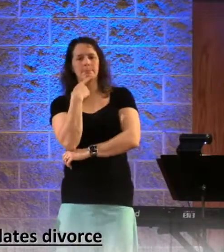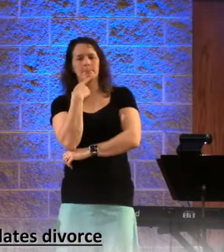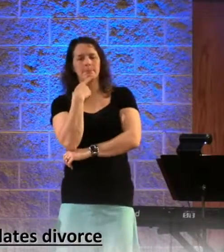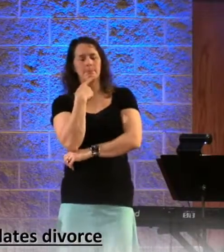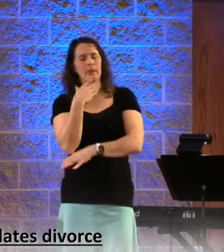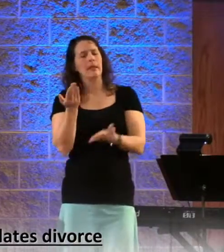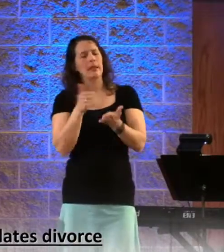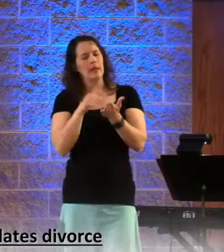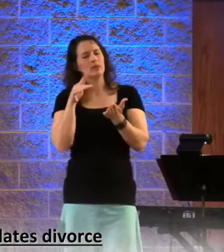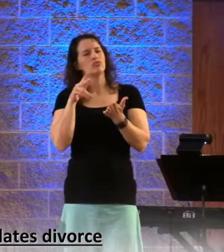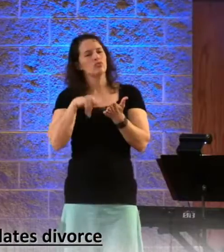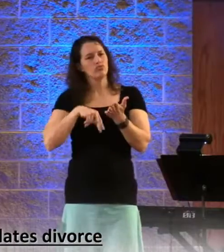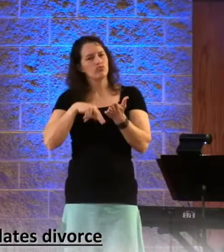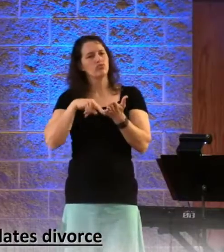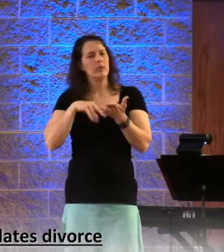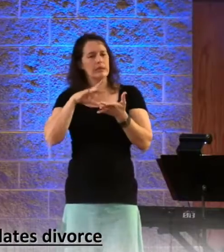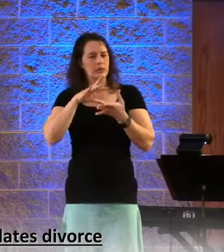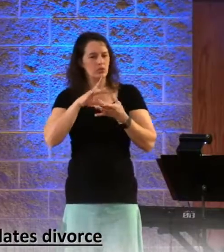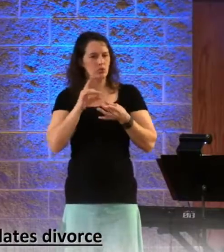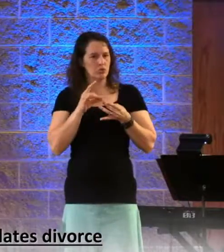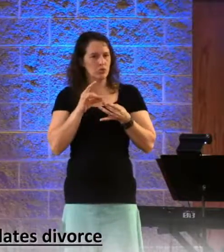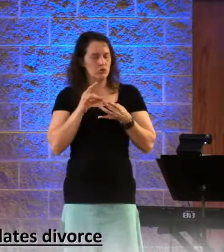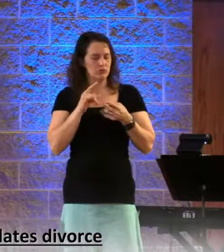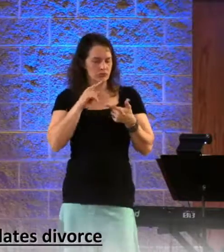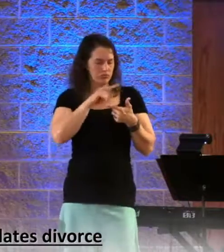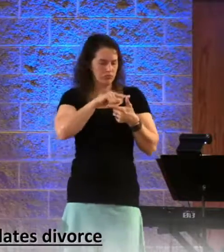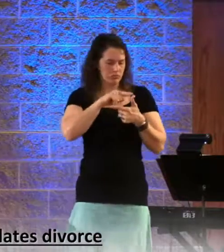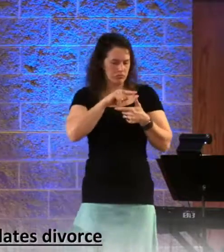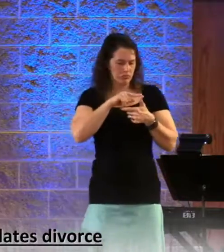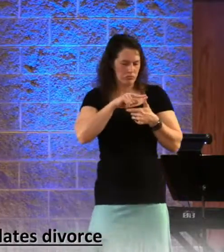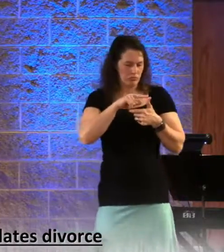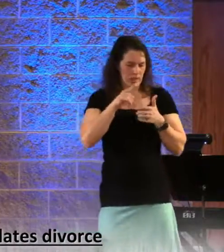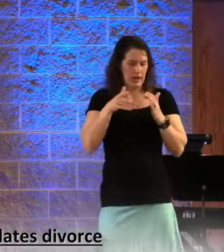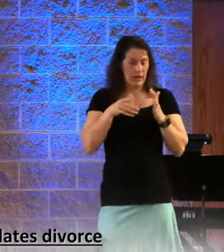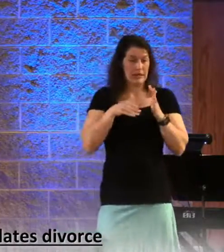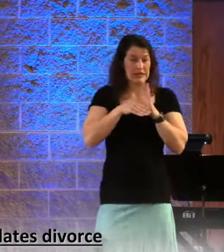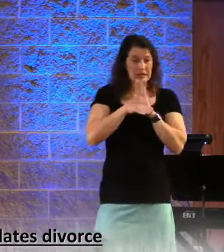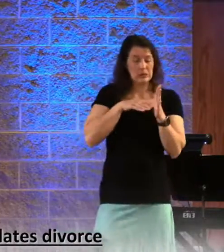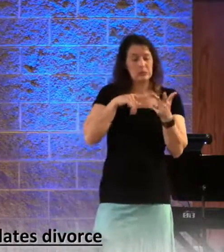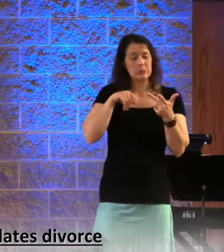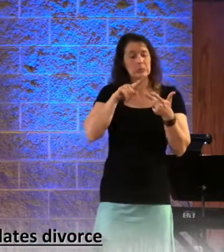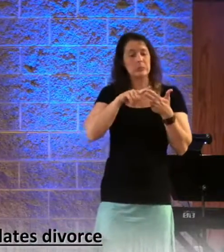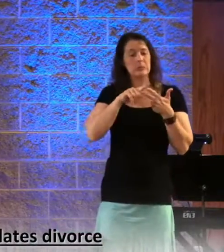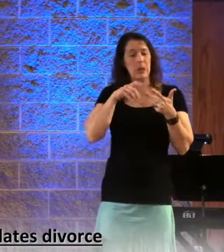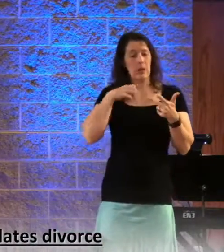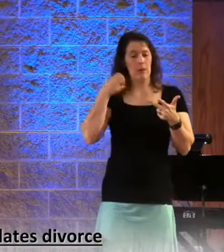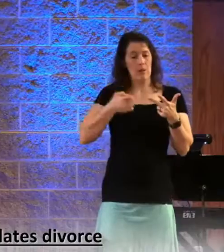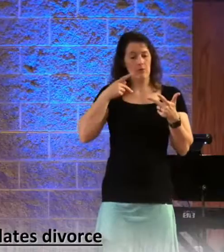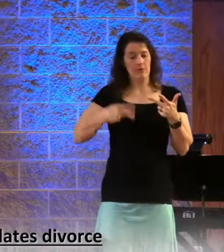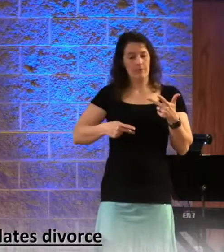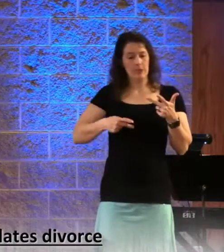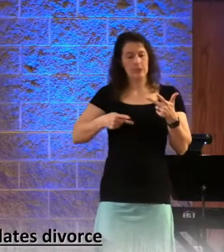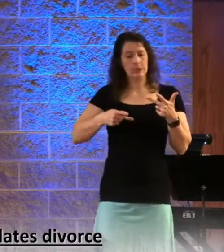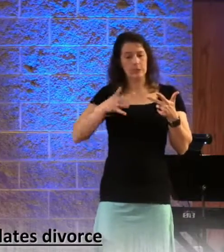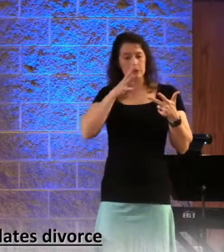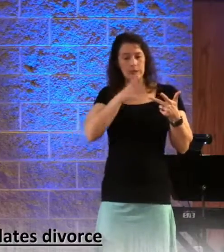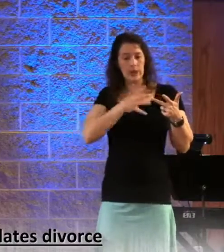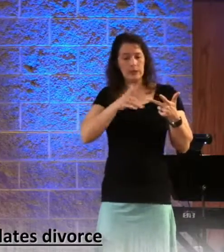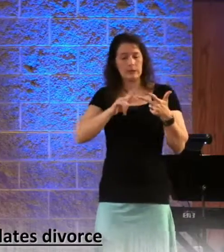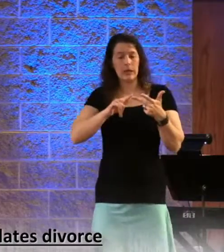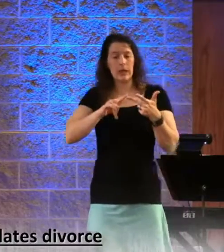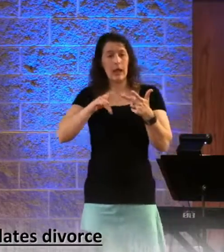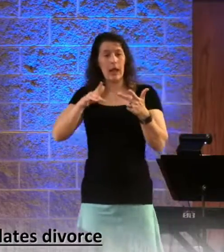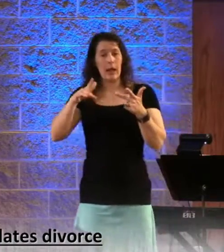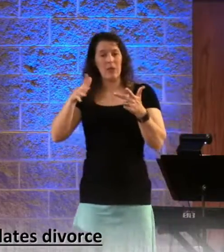Again, comb through the Scripture, it's adultery, it's emotional and physical neglect, it is abandonment or abuse,